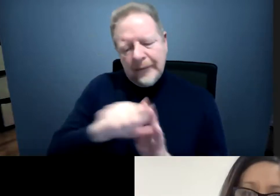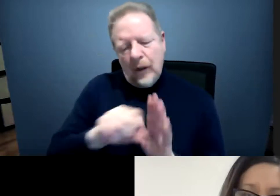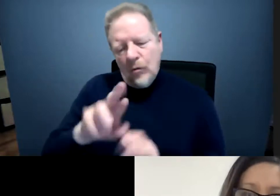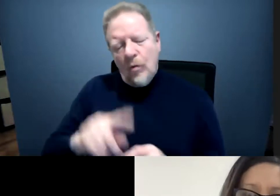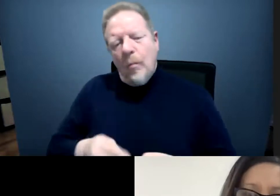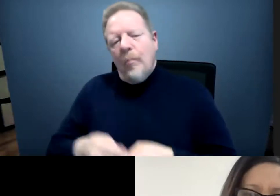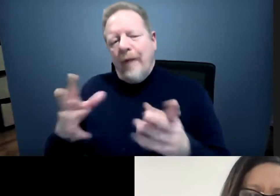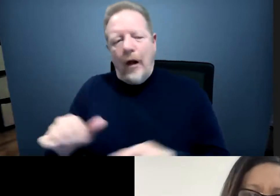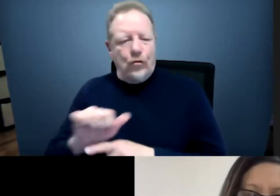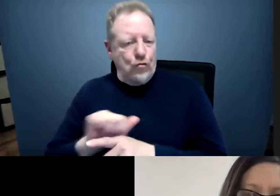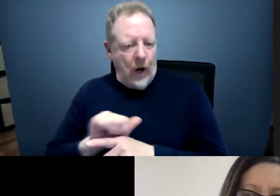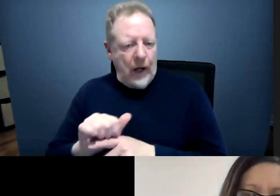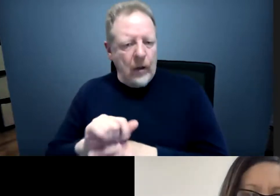well, so Zoom trainings.